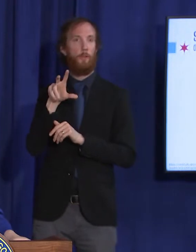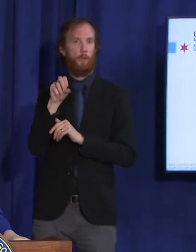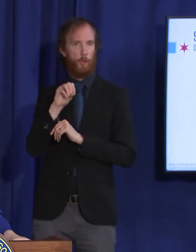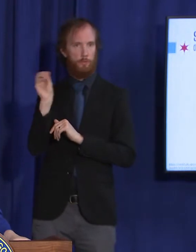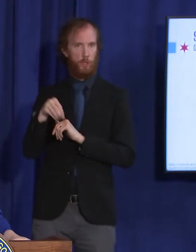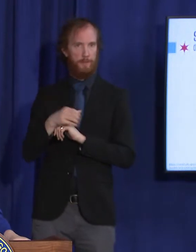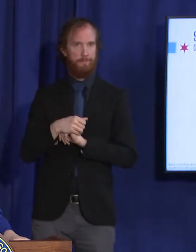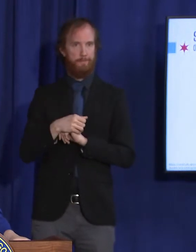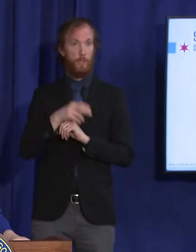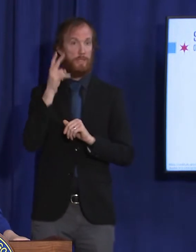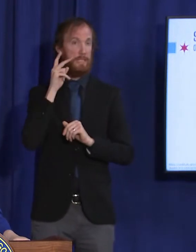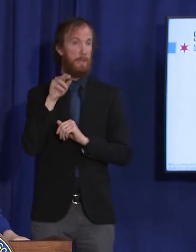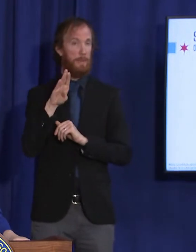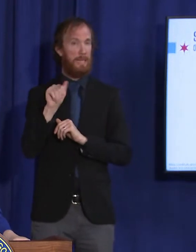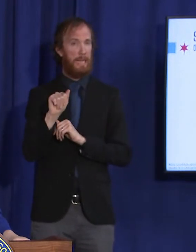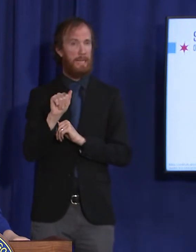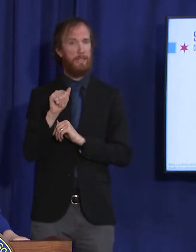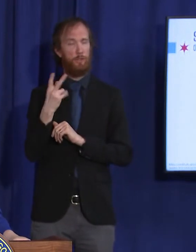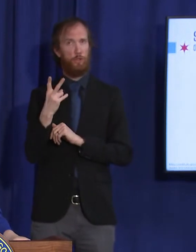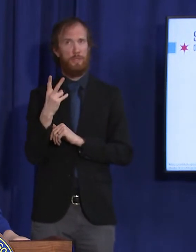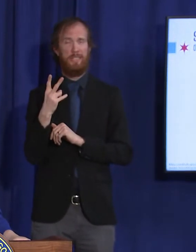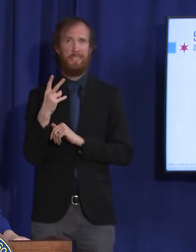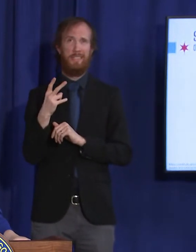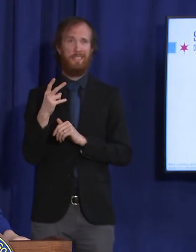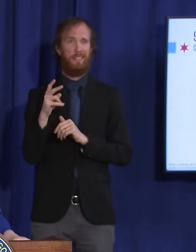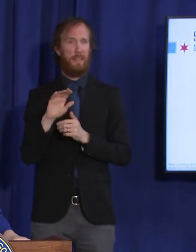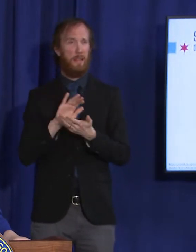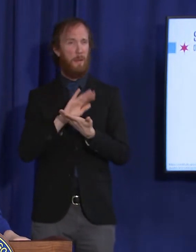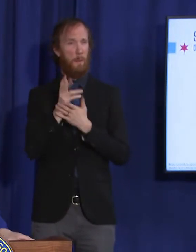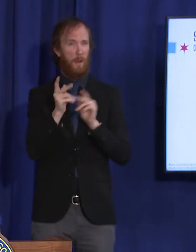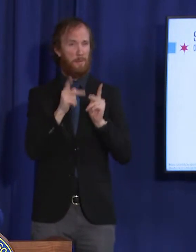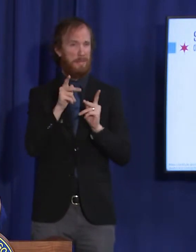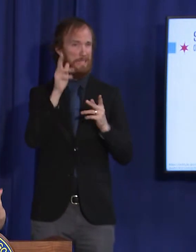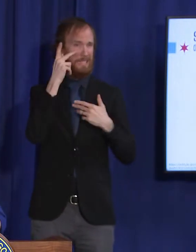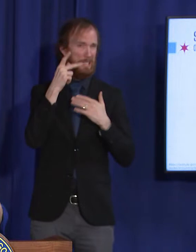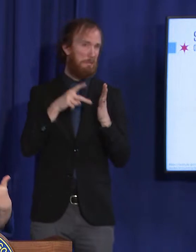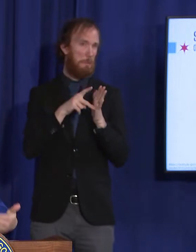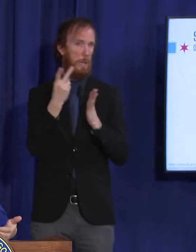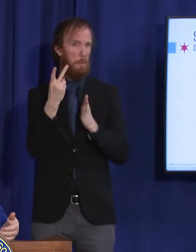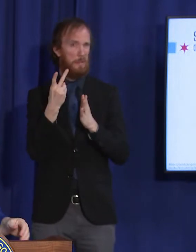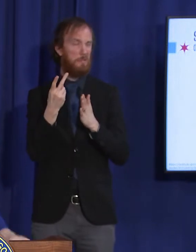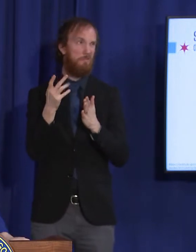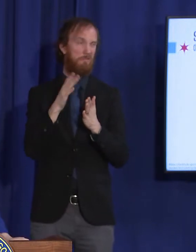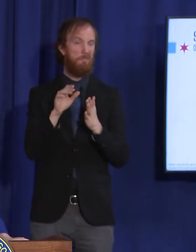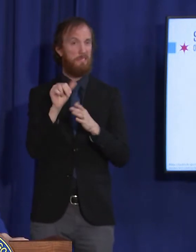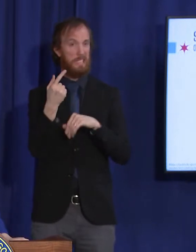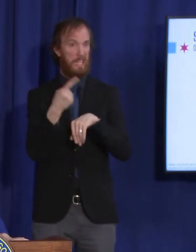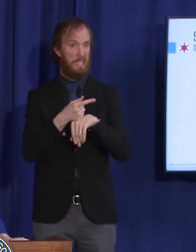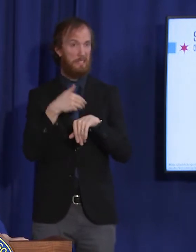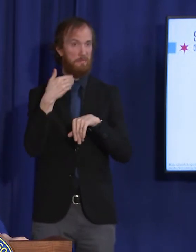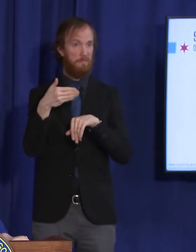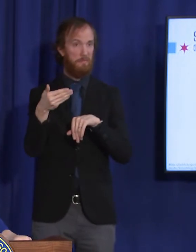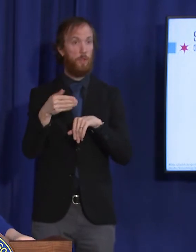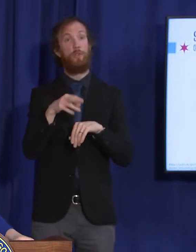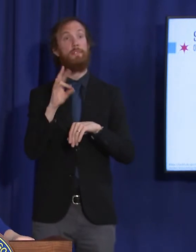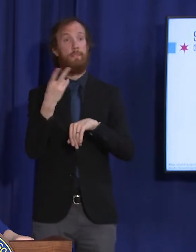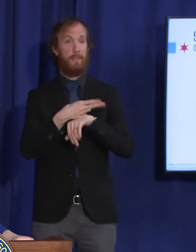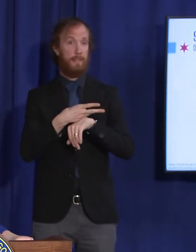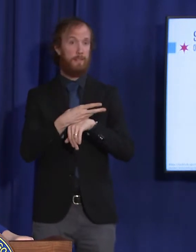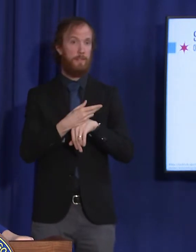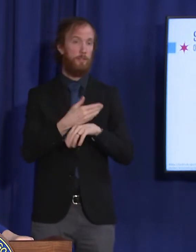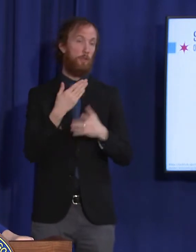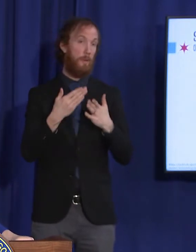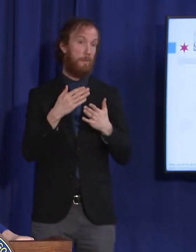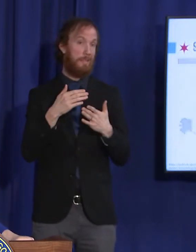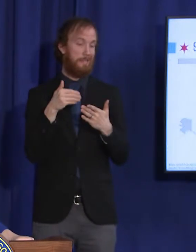that BA2 doubling about every 7 days. So we do think we'll see predominance, meaning most of our cases will be that BA2 by the end of the